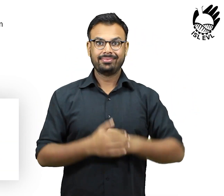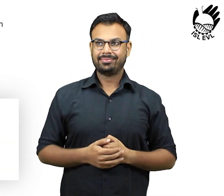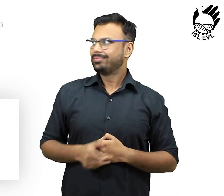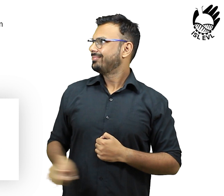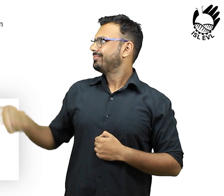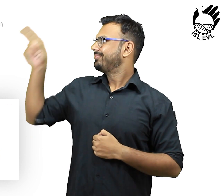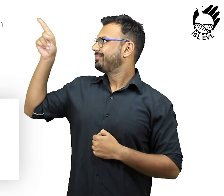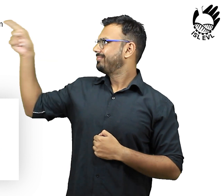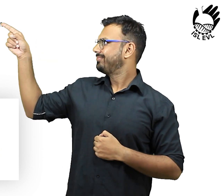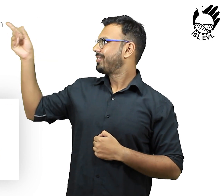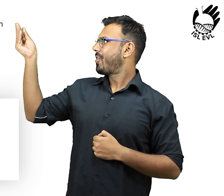Do not mix